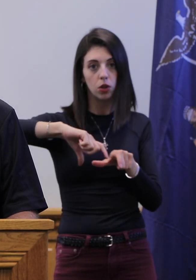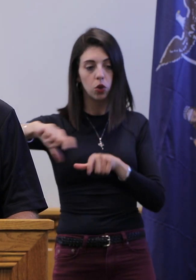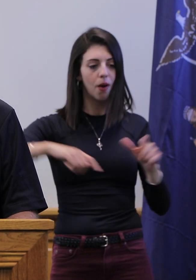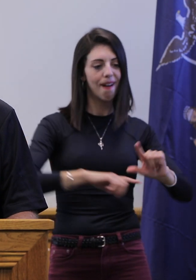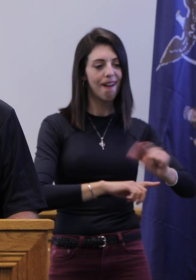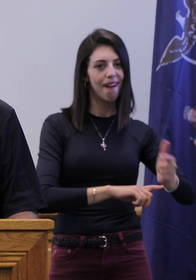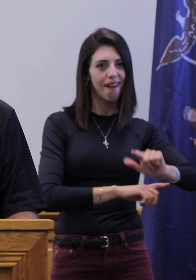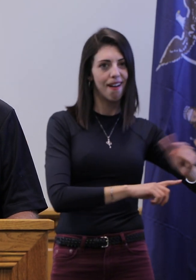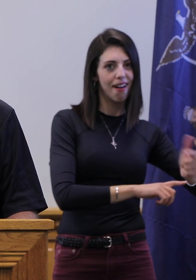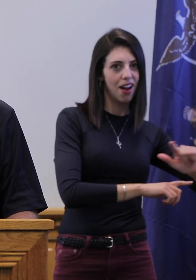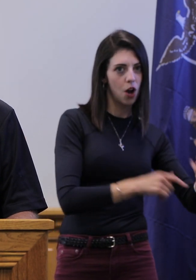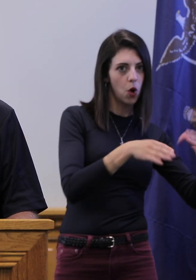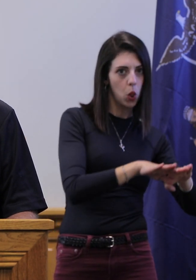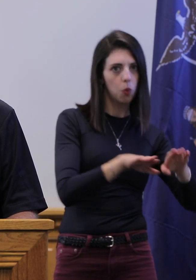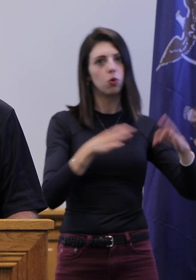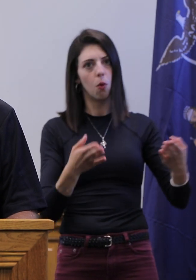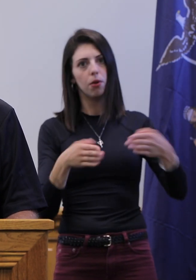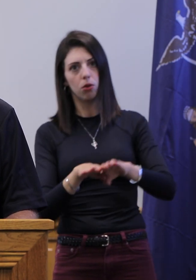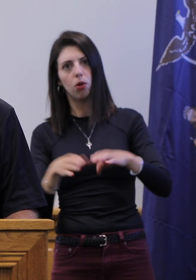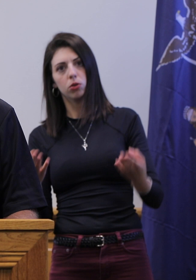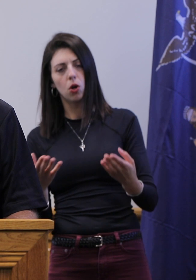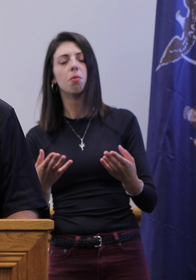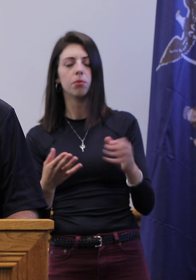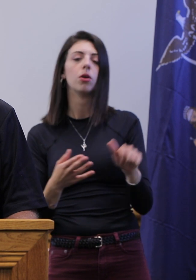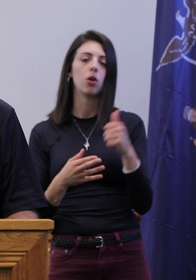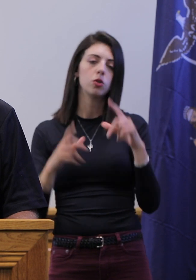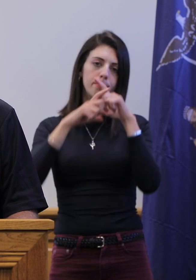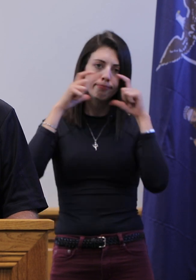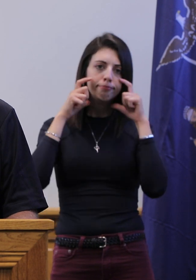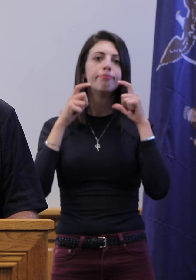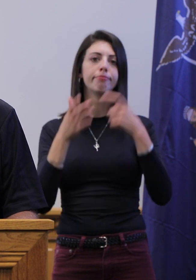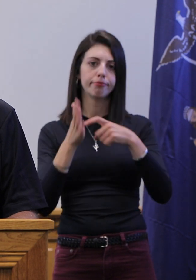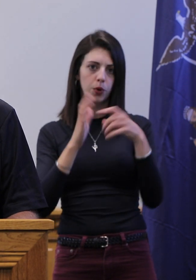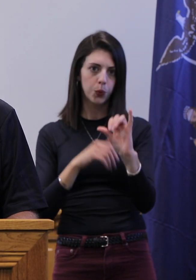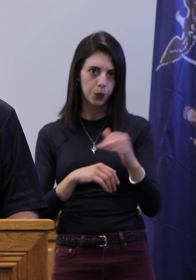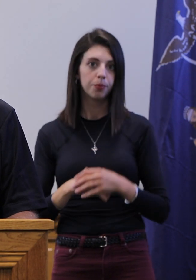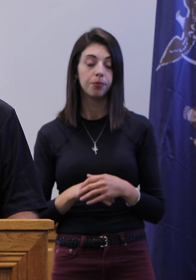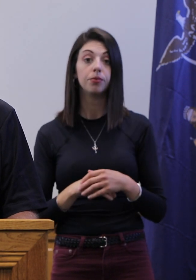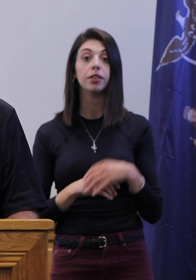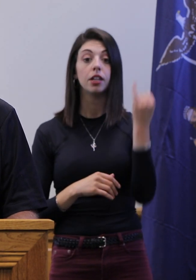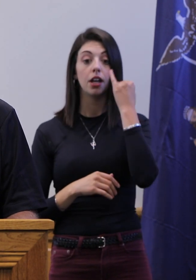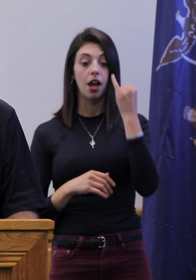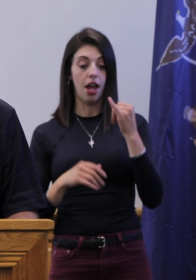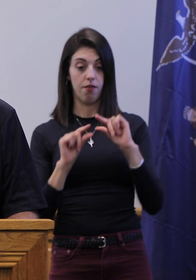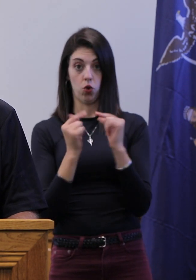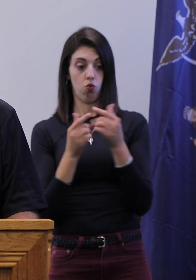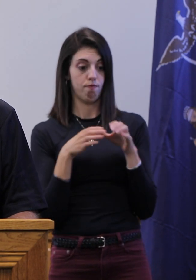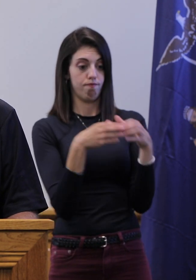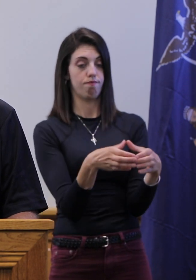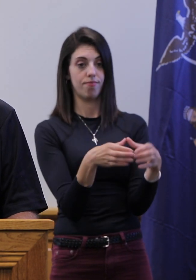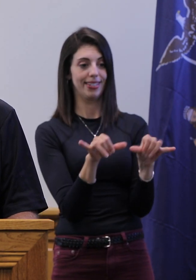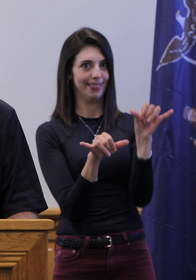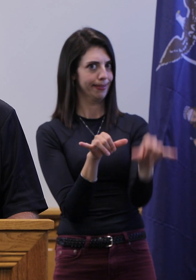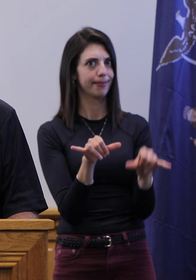social distancing are required at all times. Customers need to stay with their group at their assigned lane, and equipment must